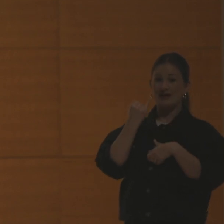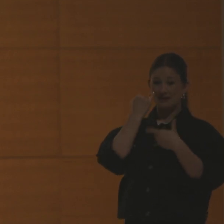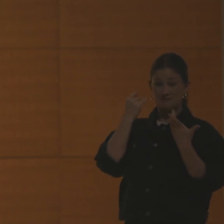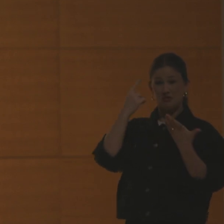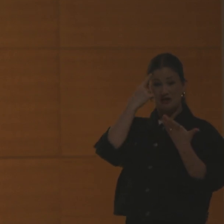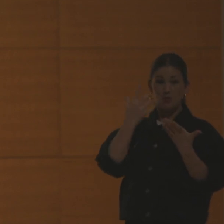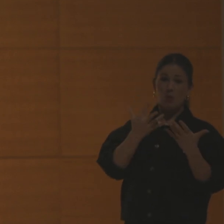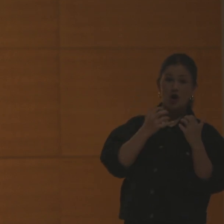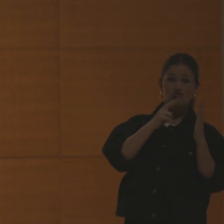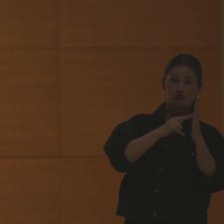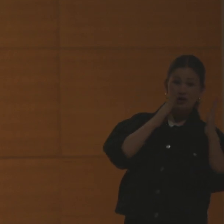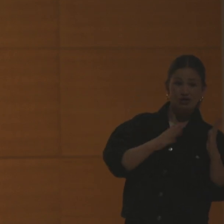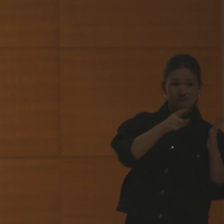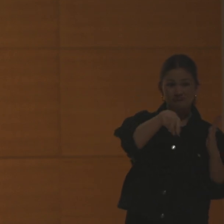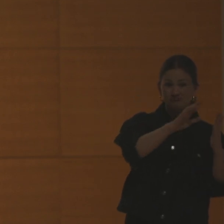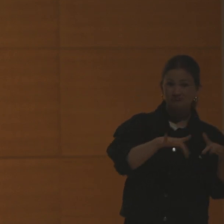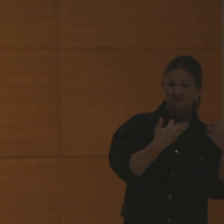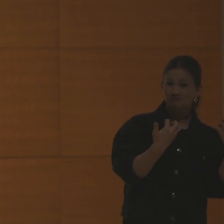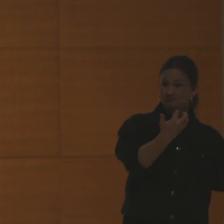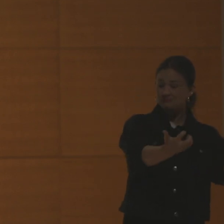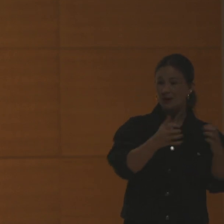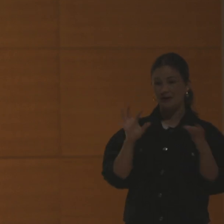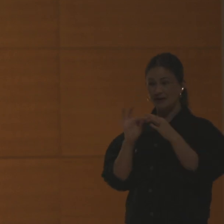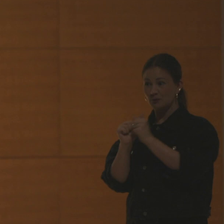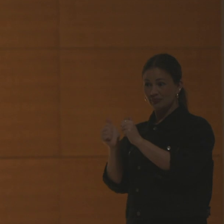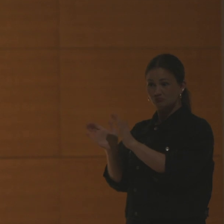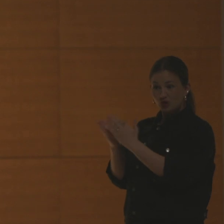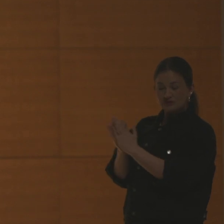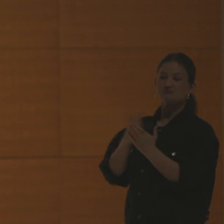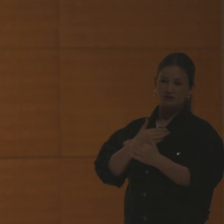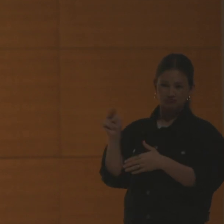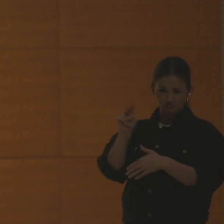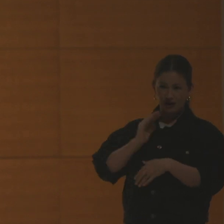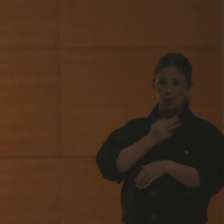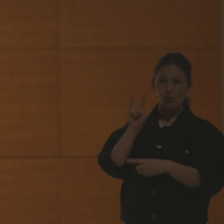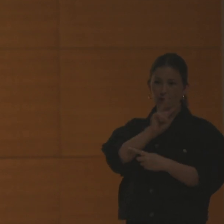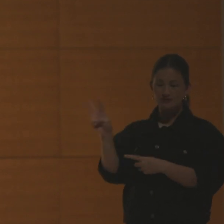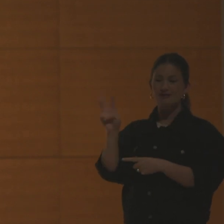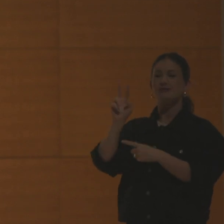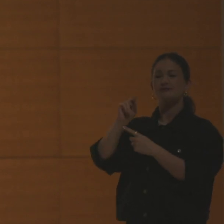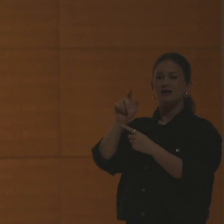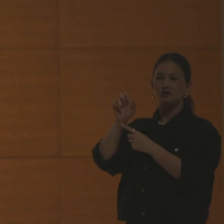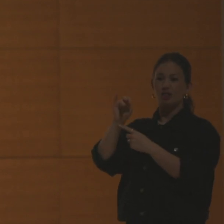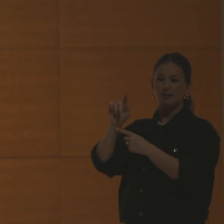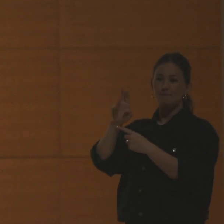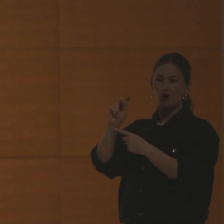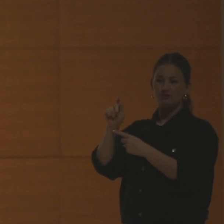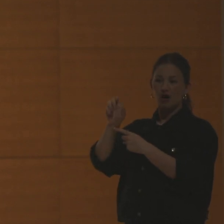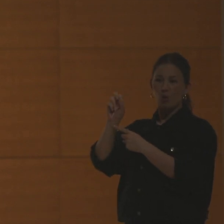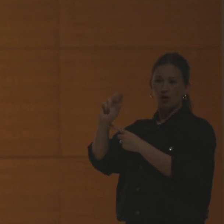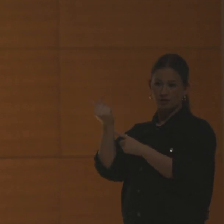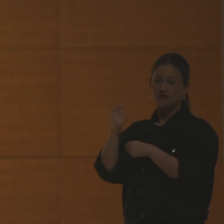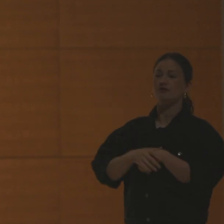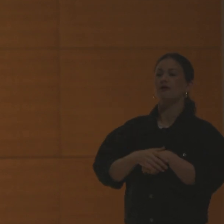readers with books as much as we do, we'd love for you to visit our website and help make our work possible at nationalbook.org. The 5